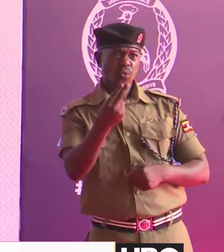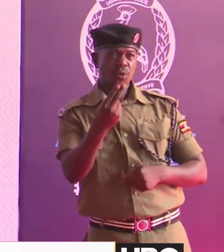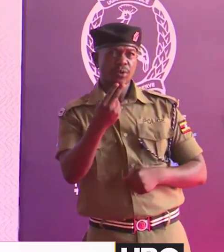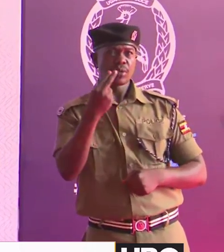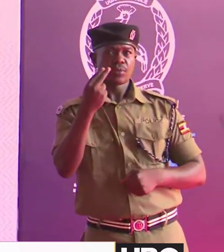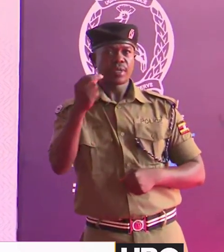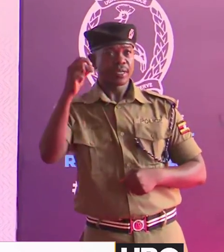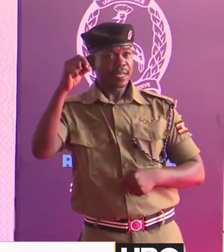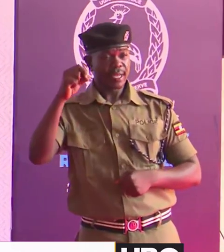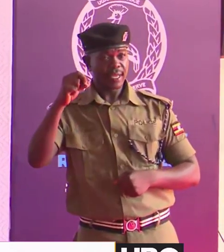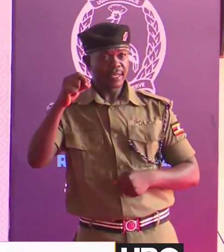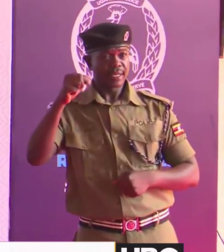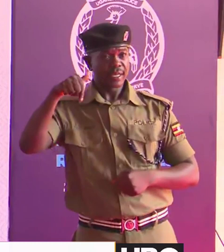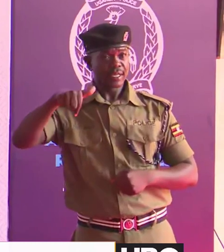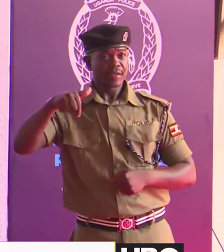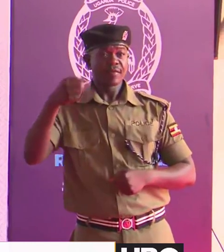228,074 cases in